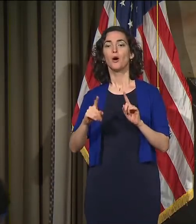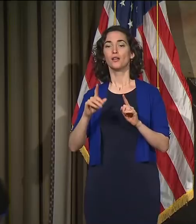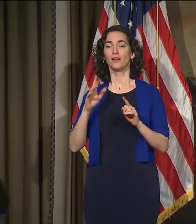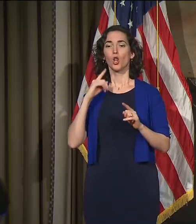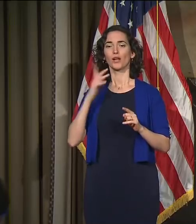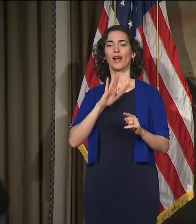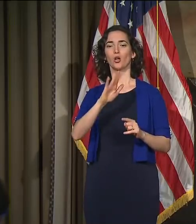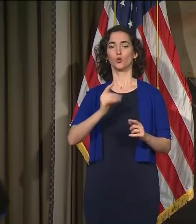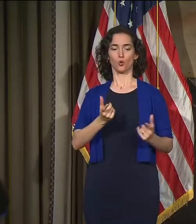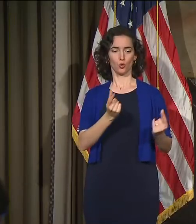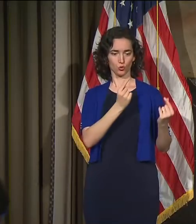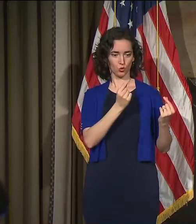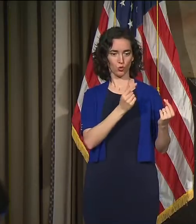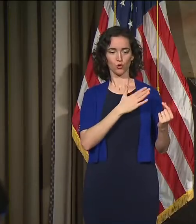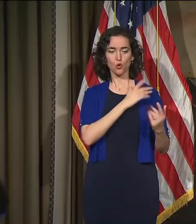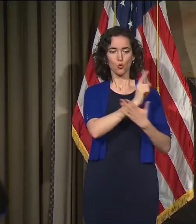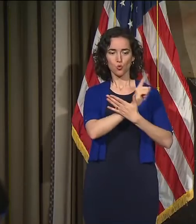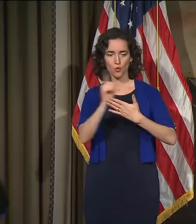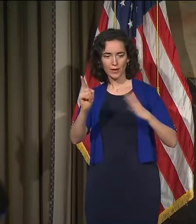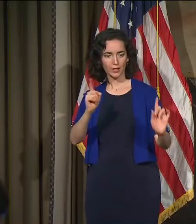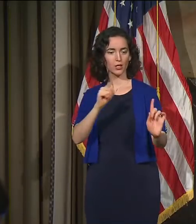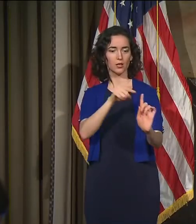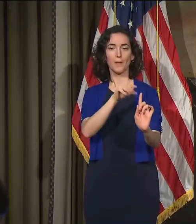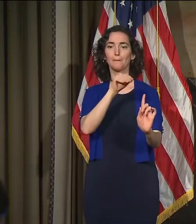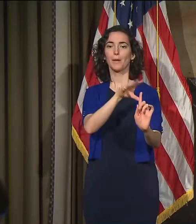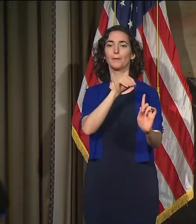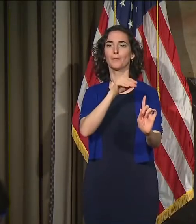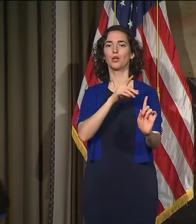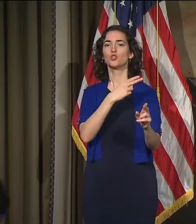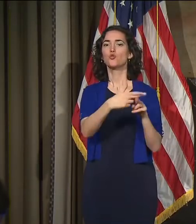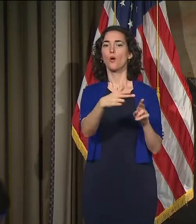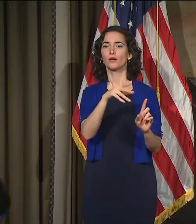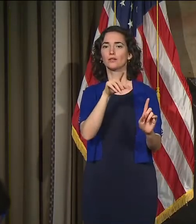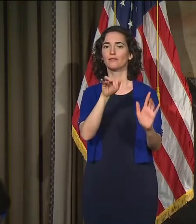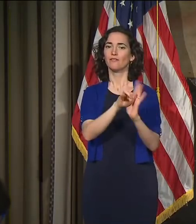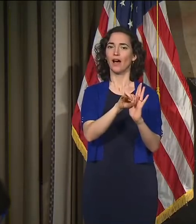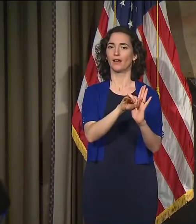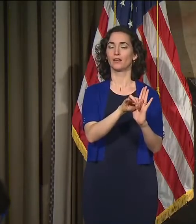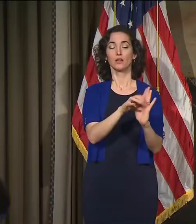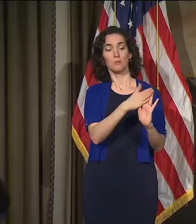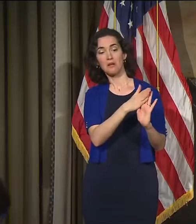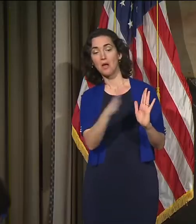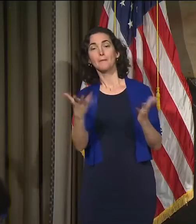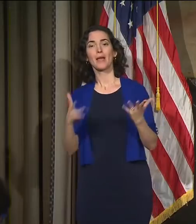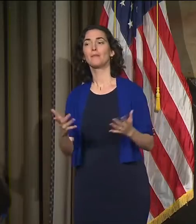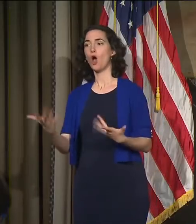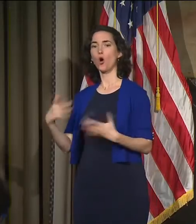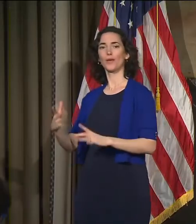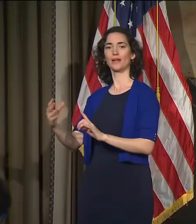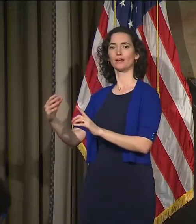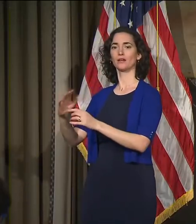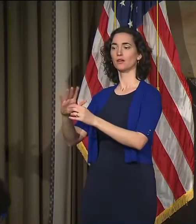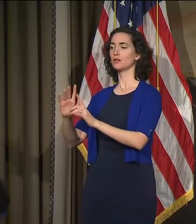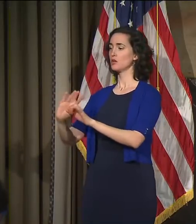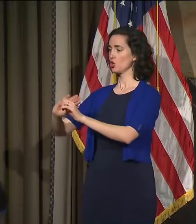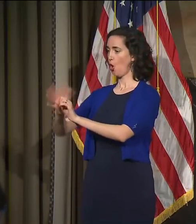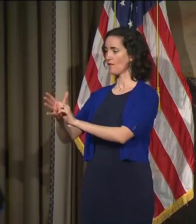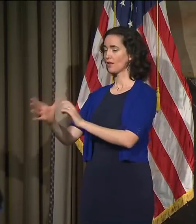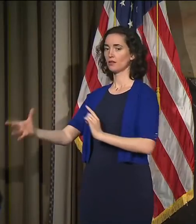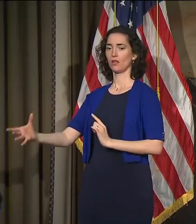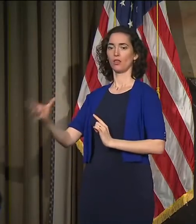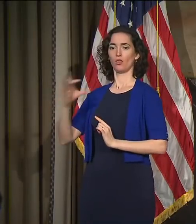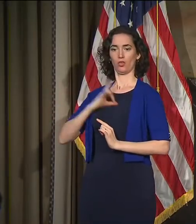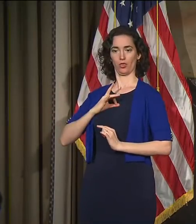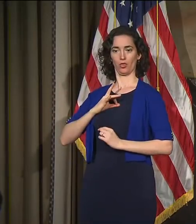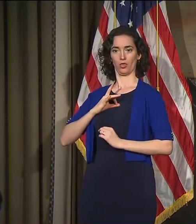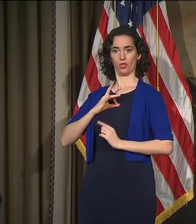And individuals may have already been exposed to the virus, contracted the disease, but haven't yet produced the viral load that will